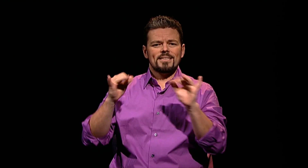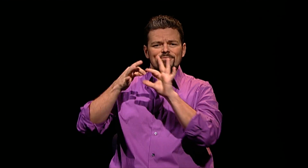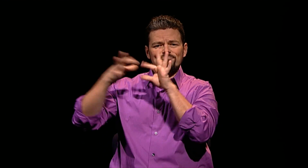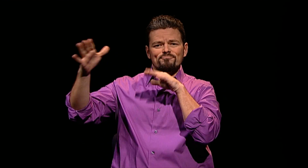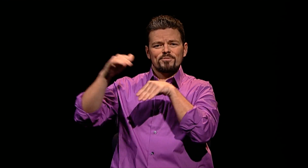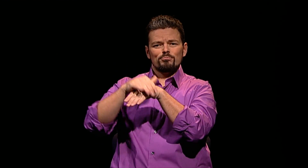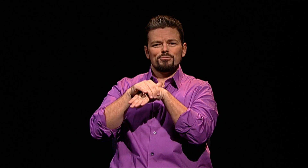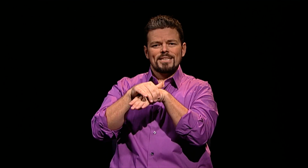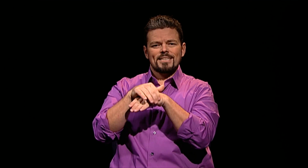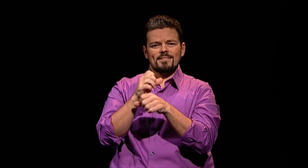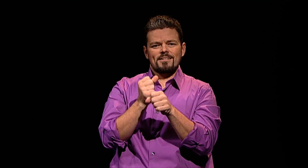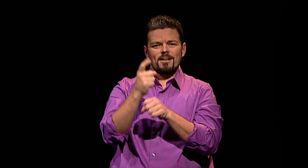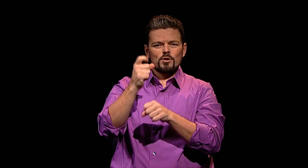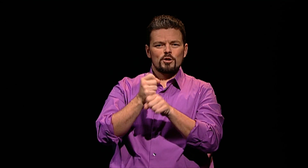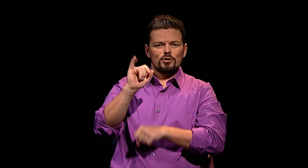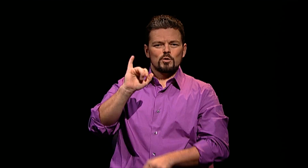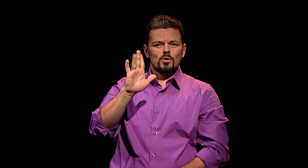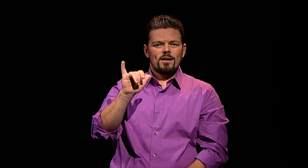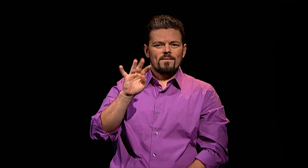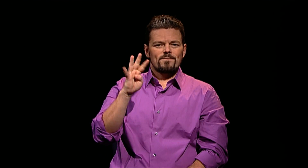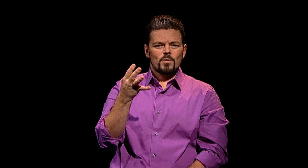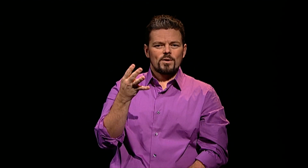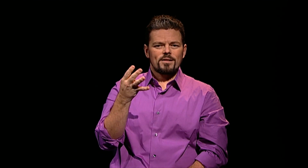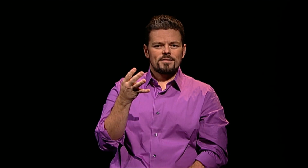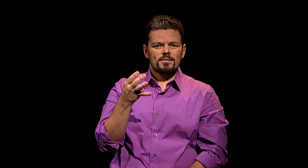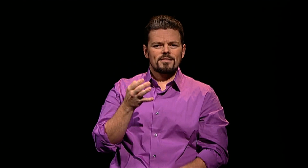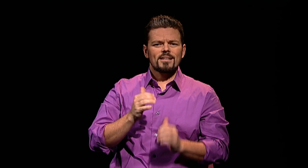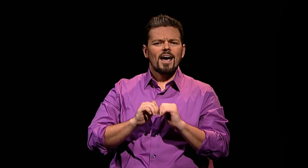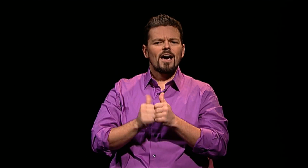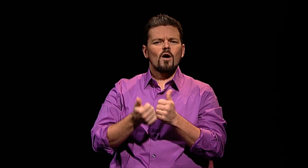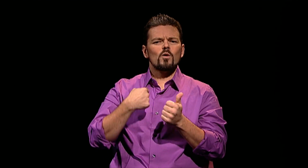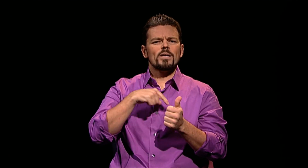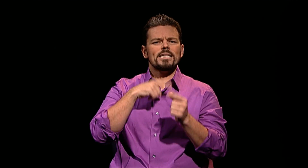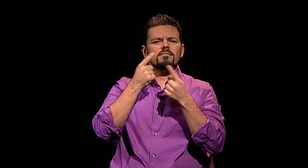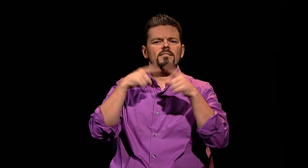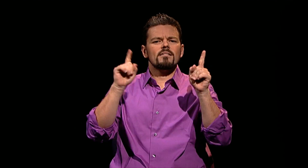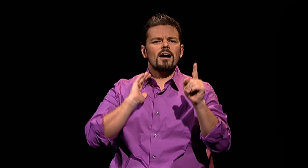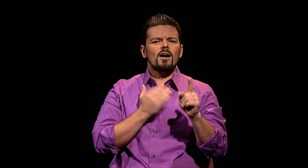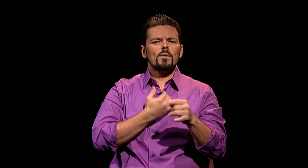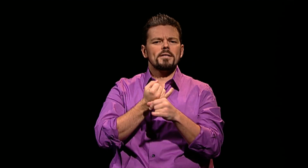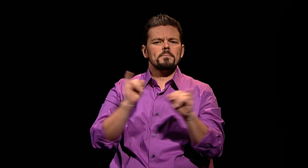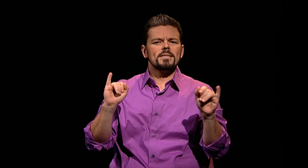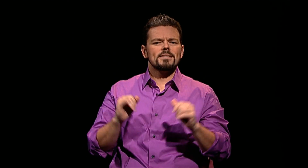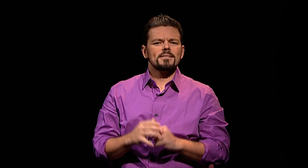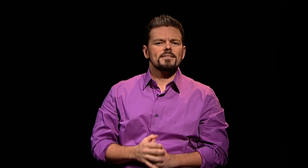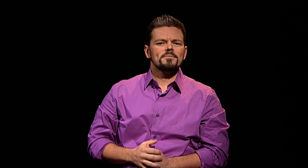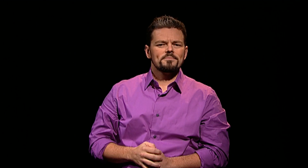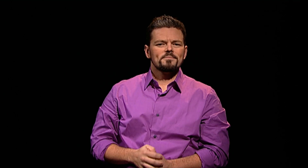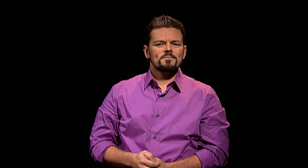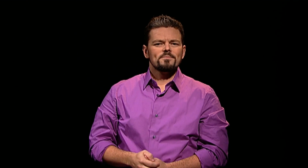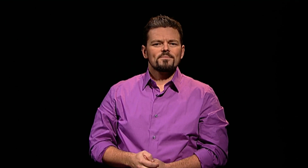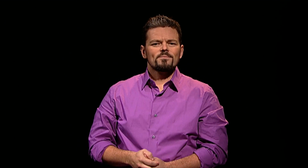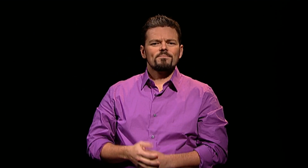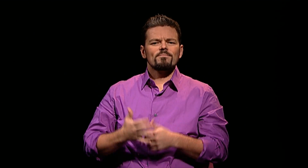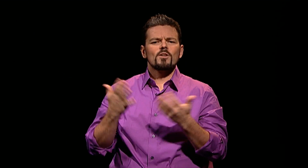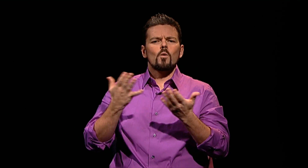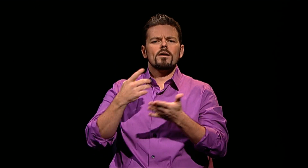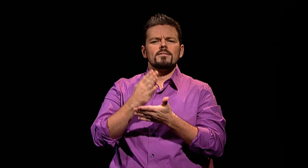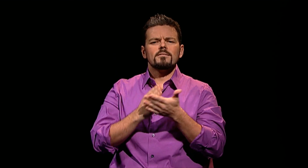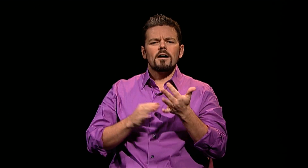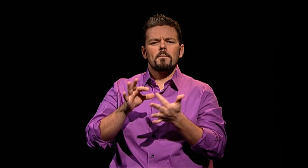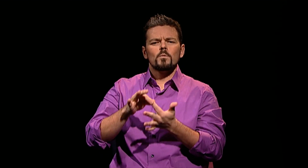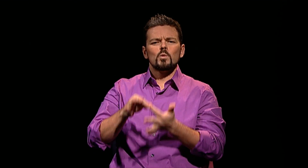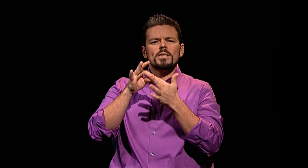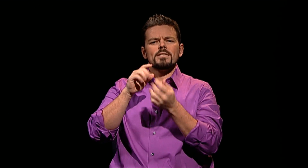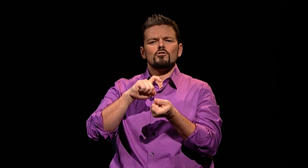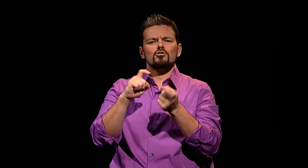did. We celebrate our independence from Great Britain every July 4th. But how did we go about declaring our